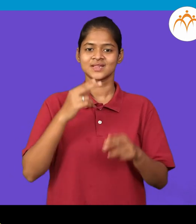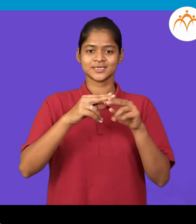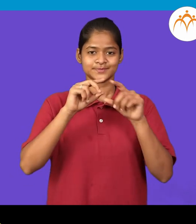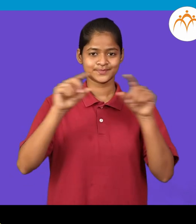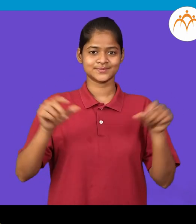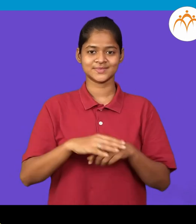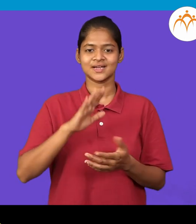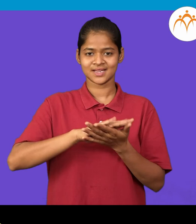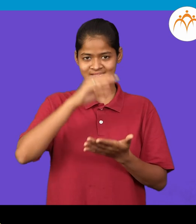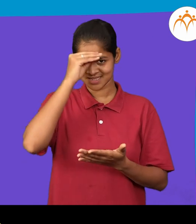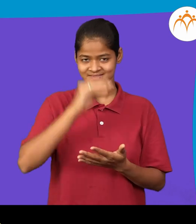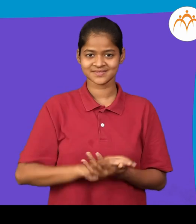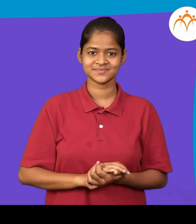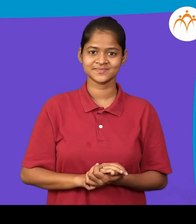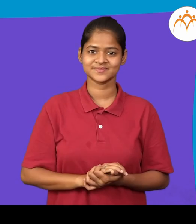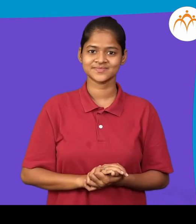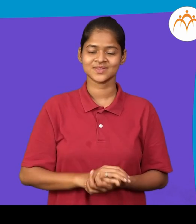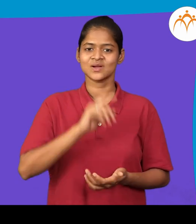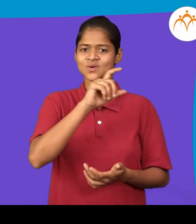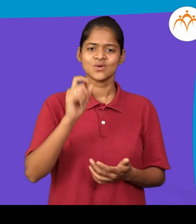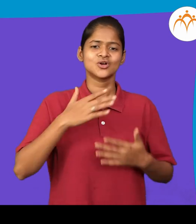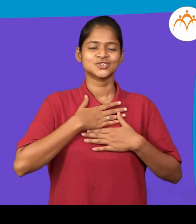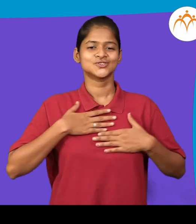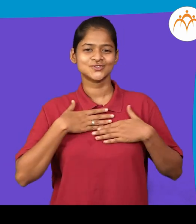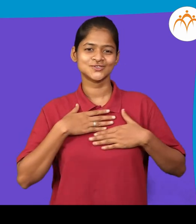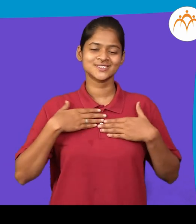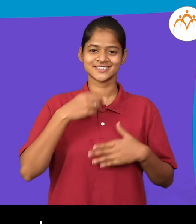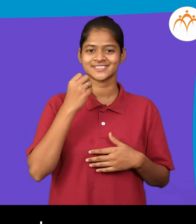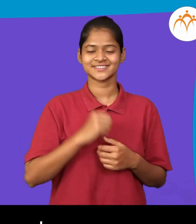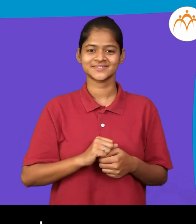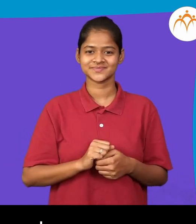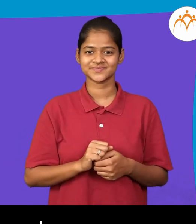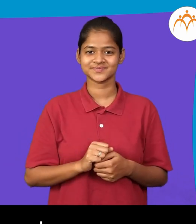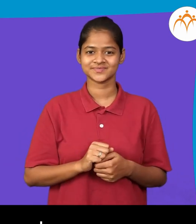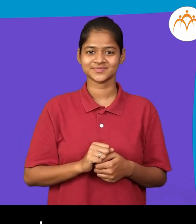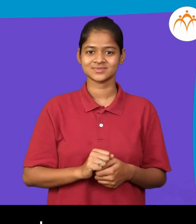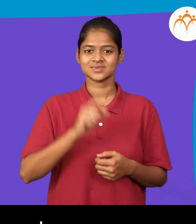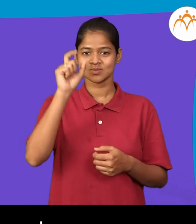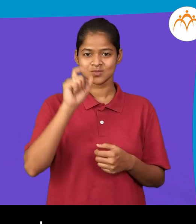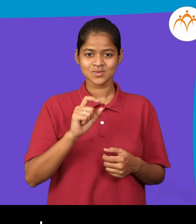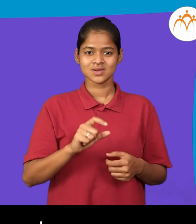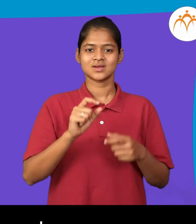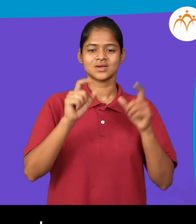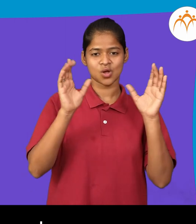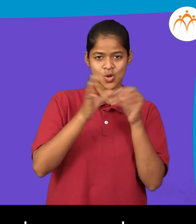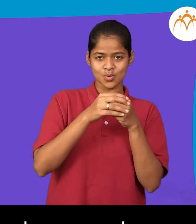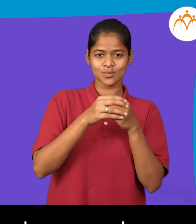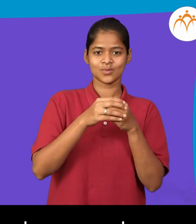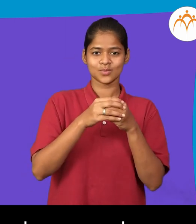Card. What did we learn? Fun with words. Group of